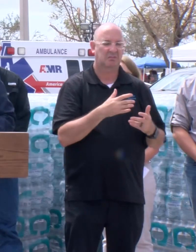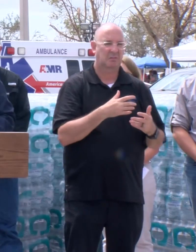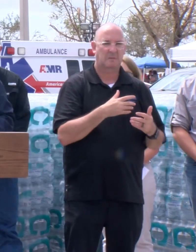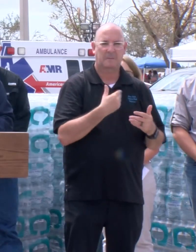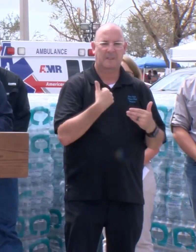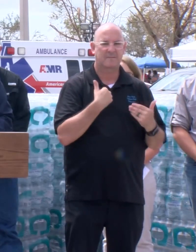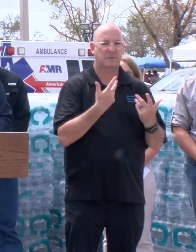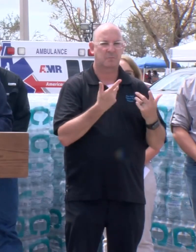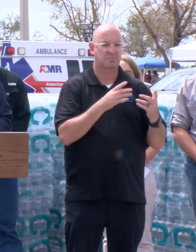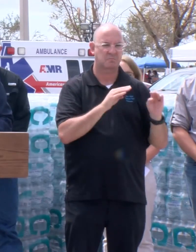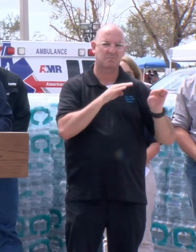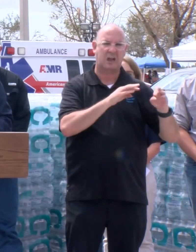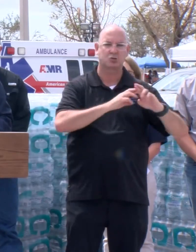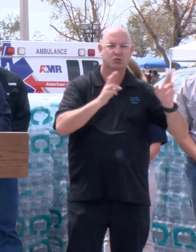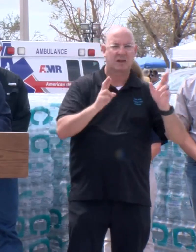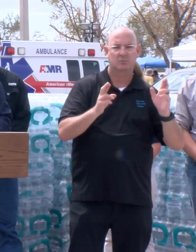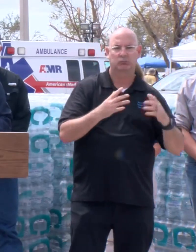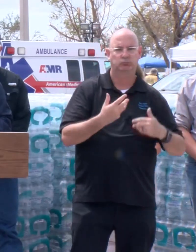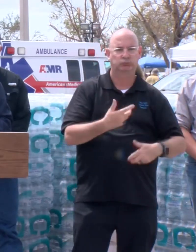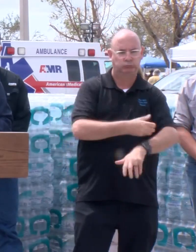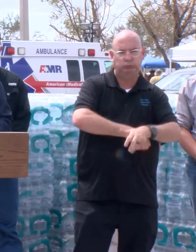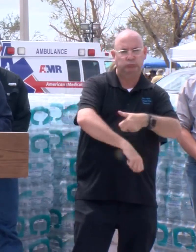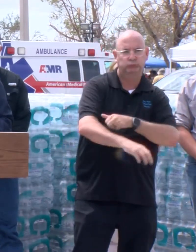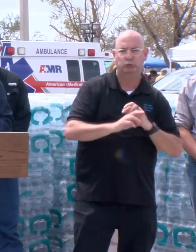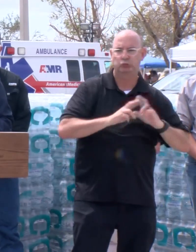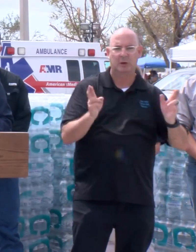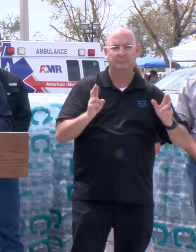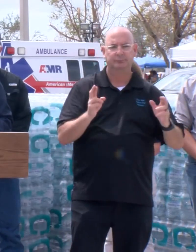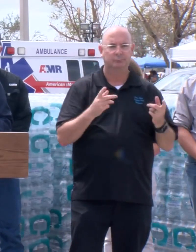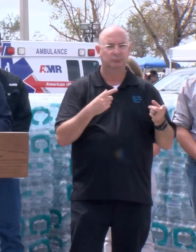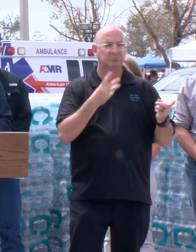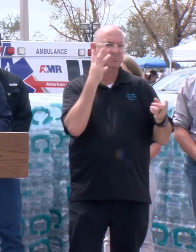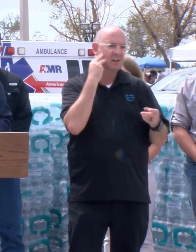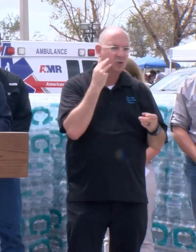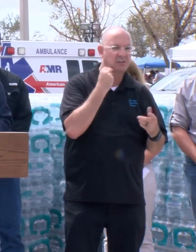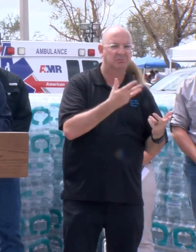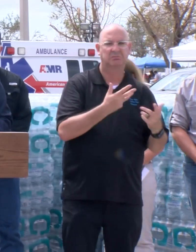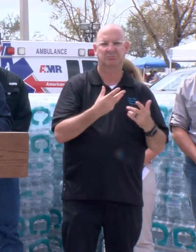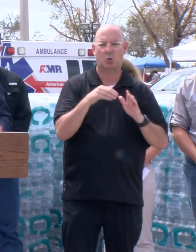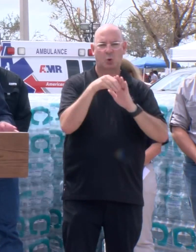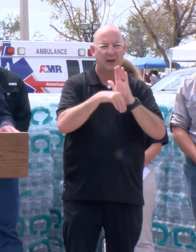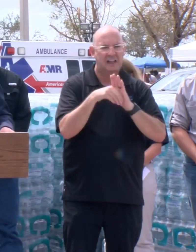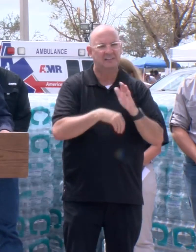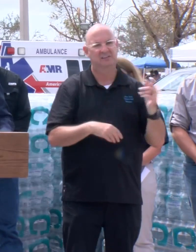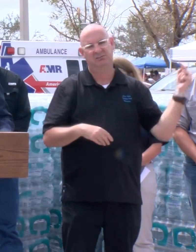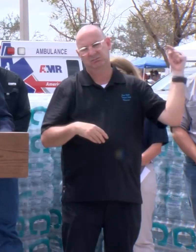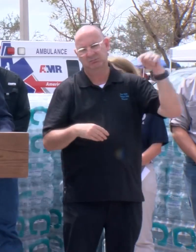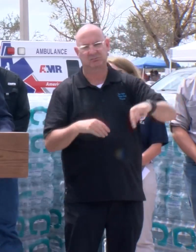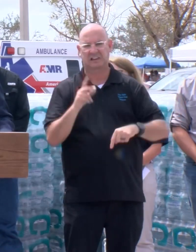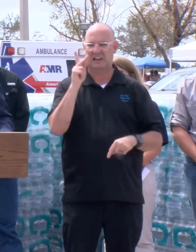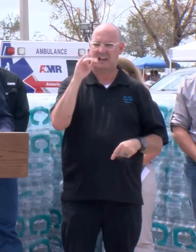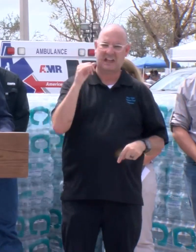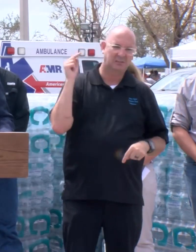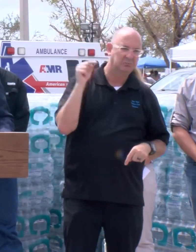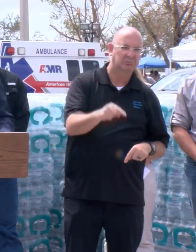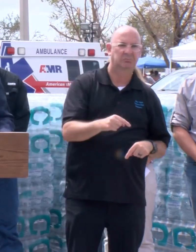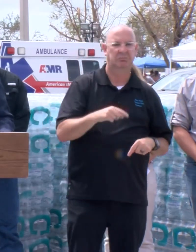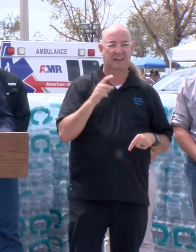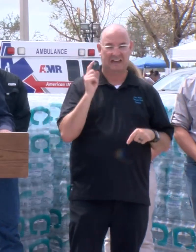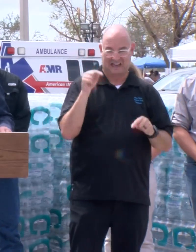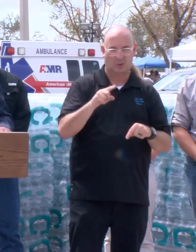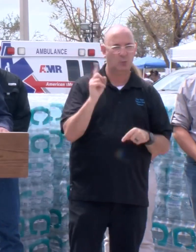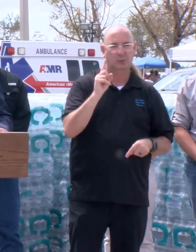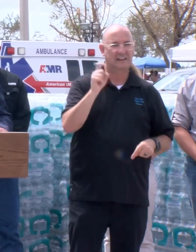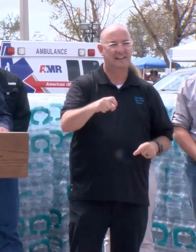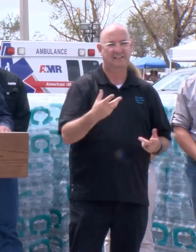floods. They go where the need is greatest, and they consistently do that. So we're proud to have them here. And I think to say